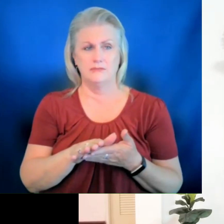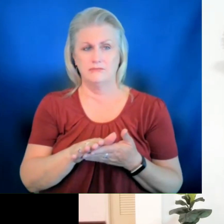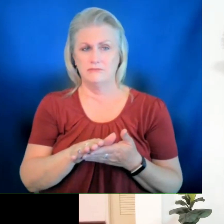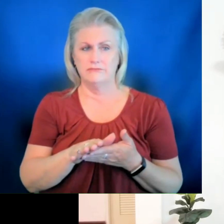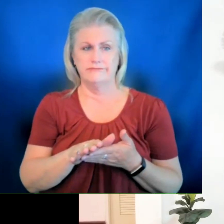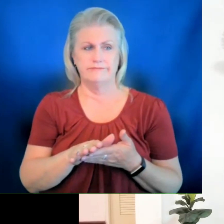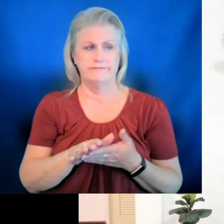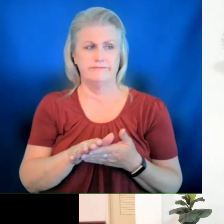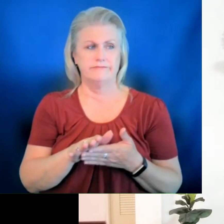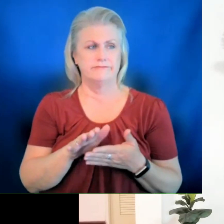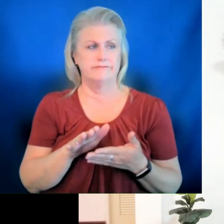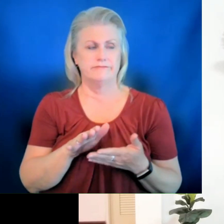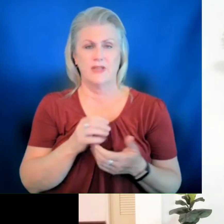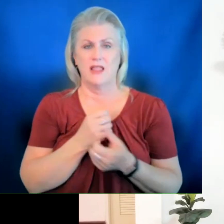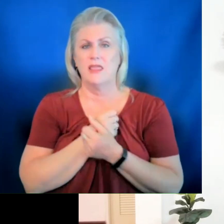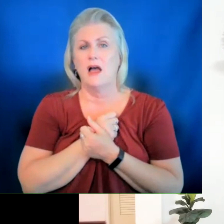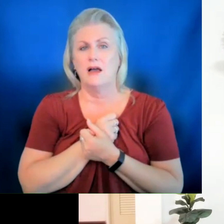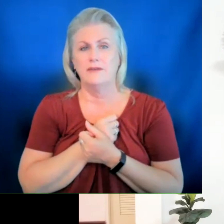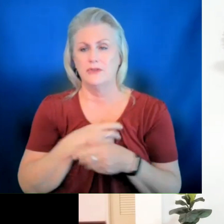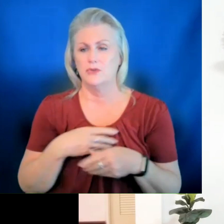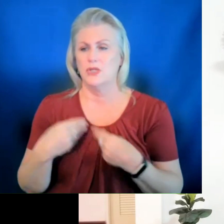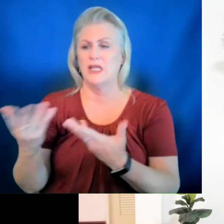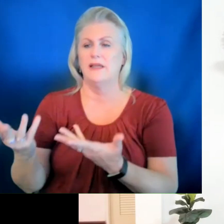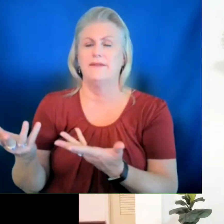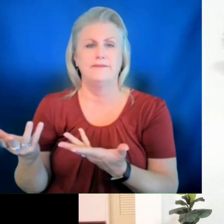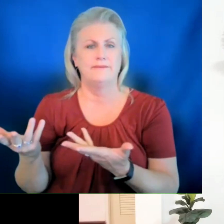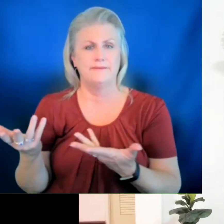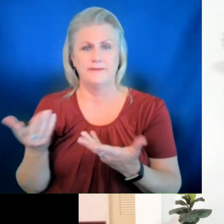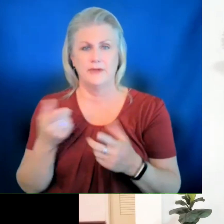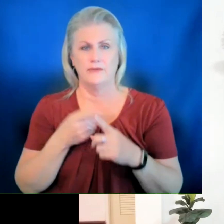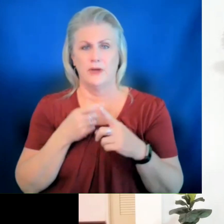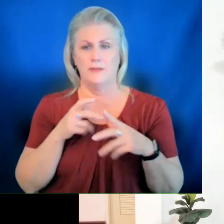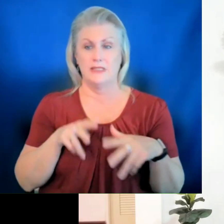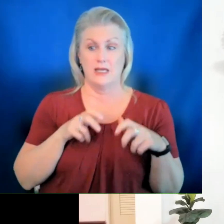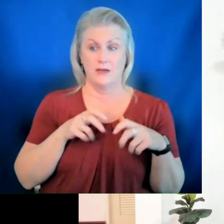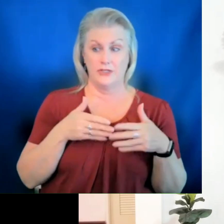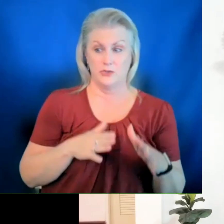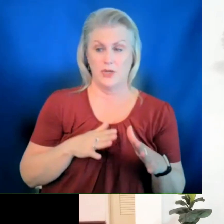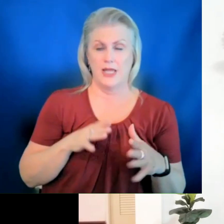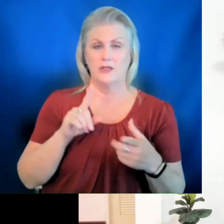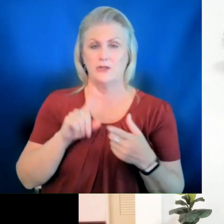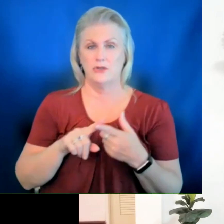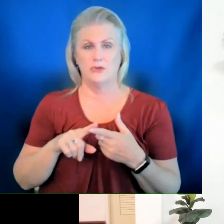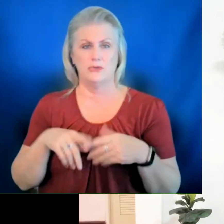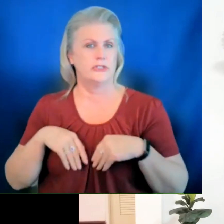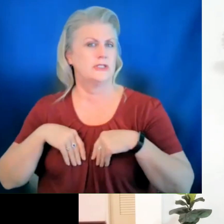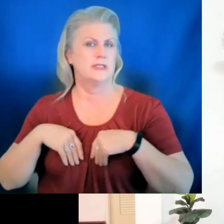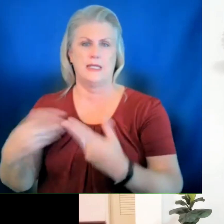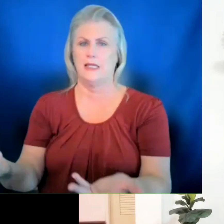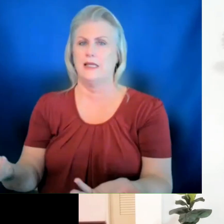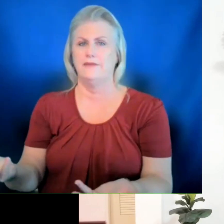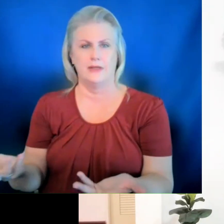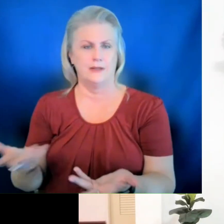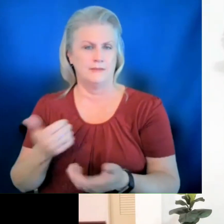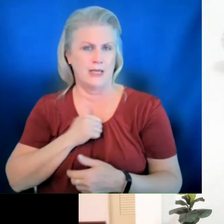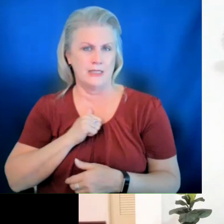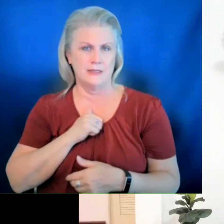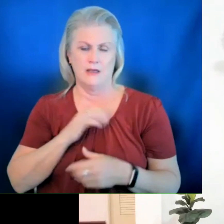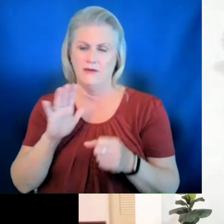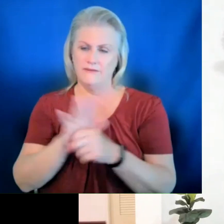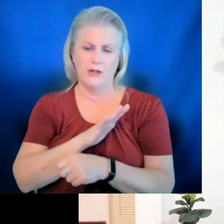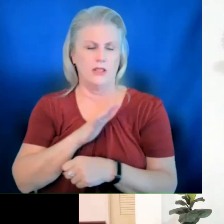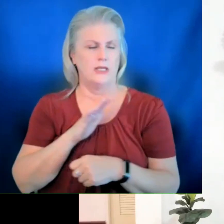love, to give from such a selfish way, to give myself